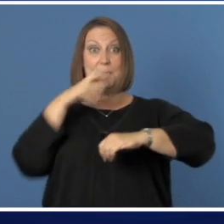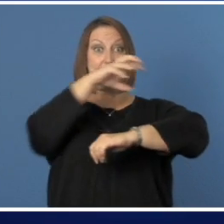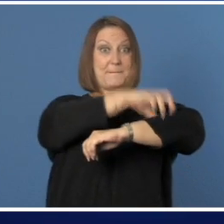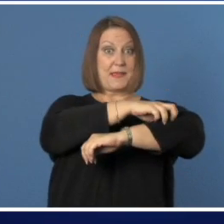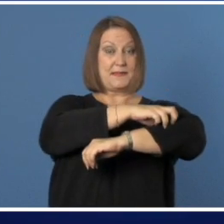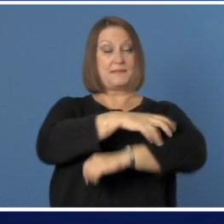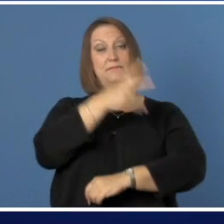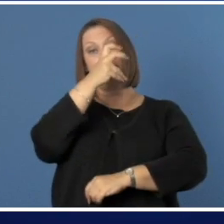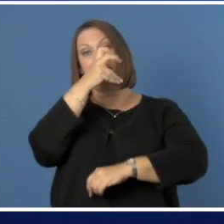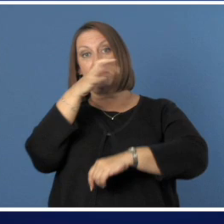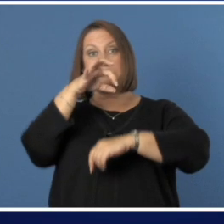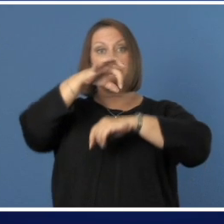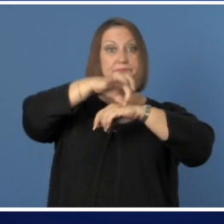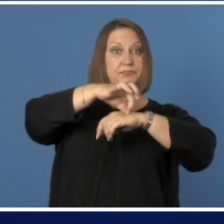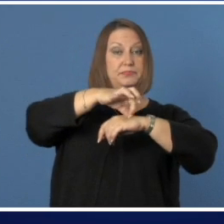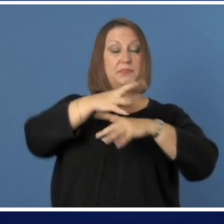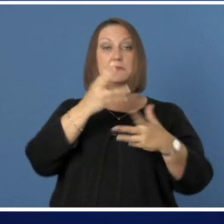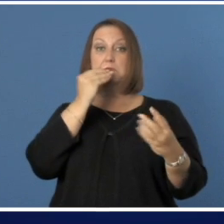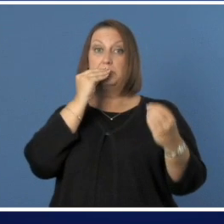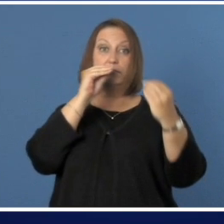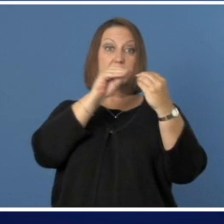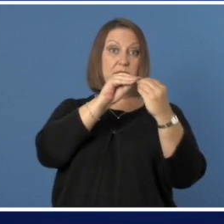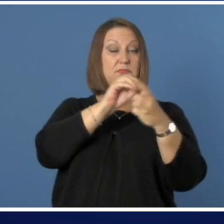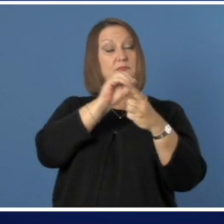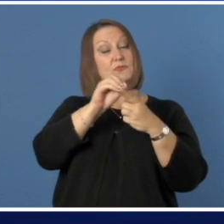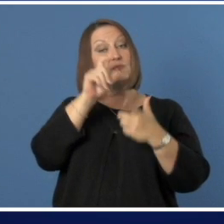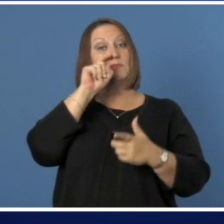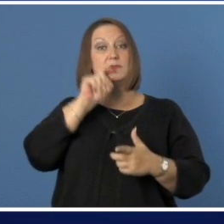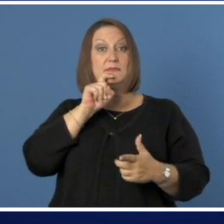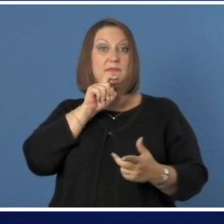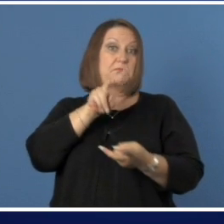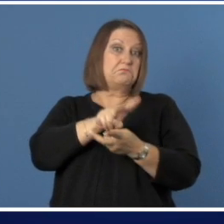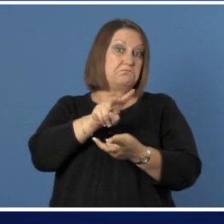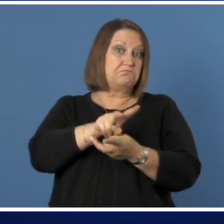bites, kissing, and sexual contact.